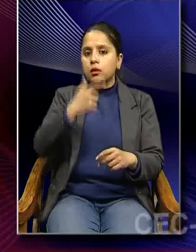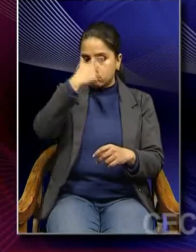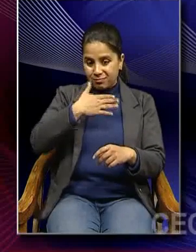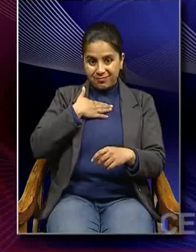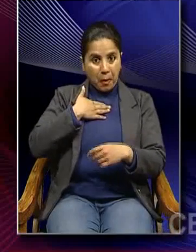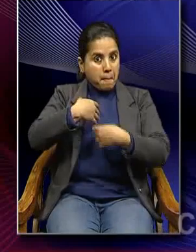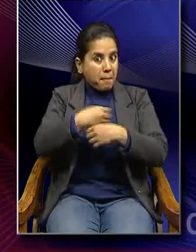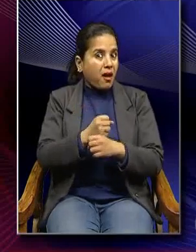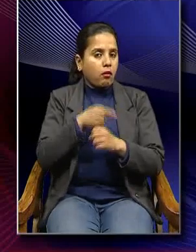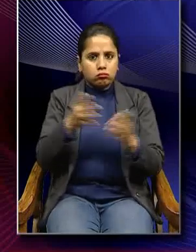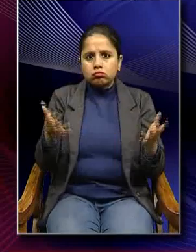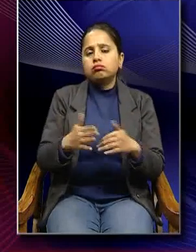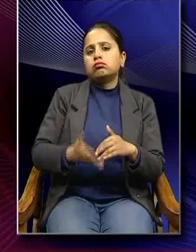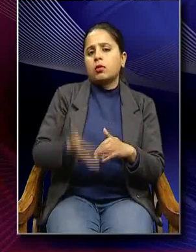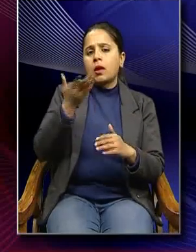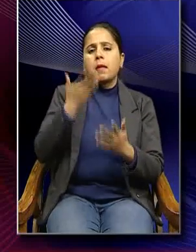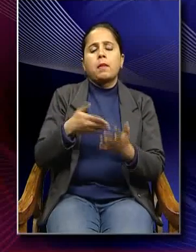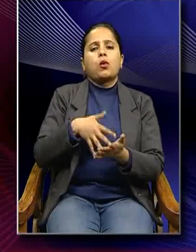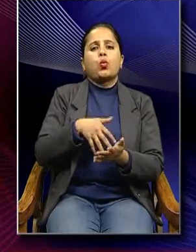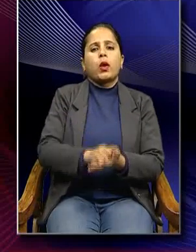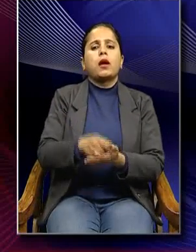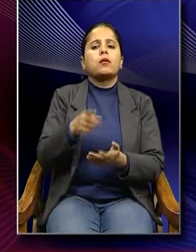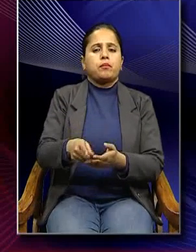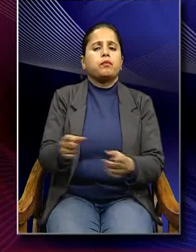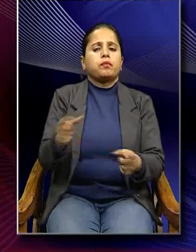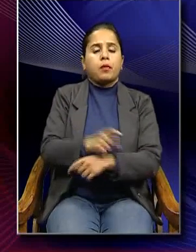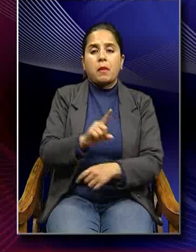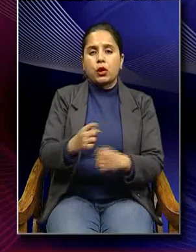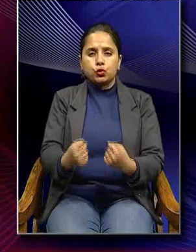capital may be a weak sustainability